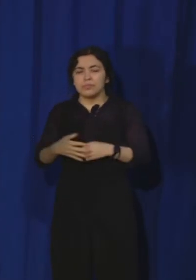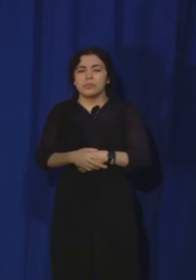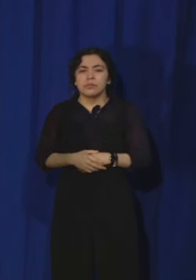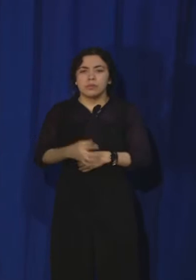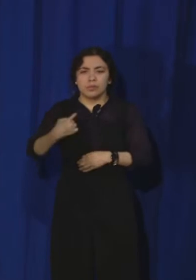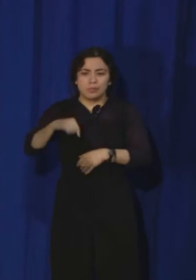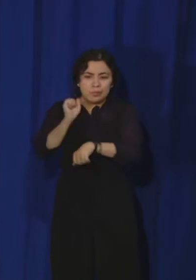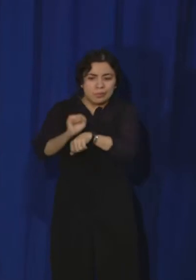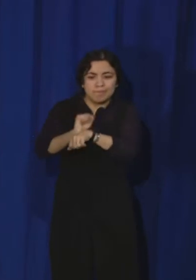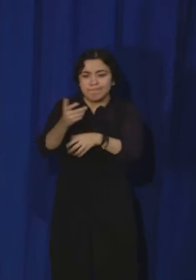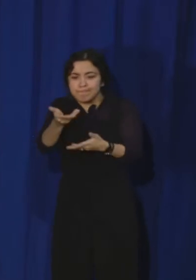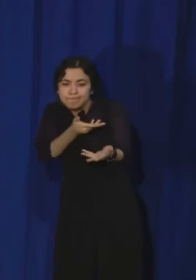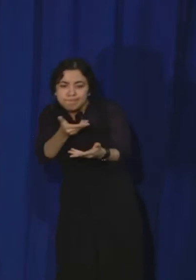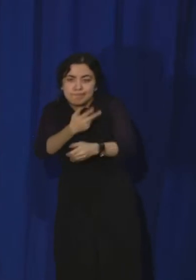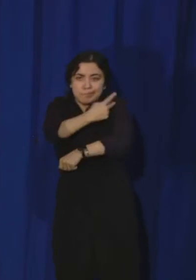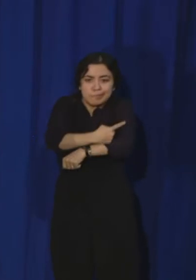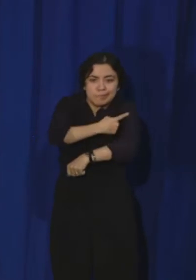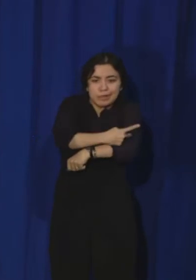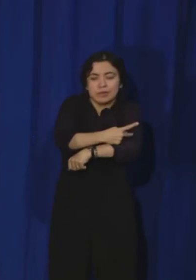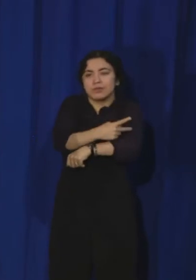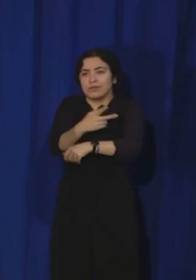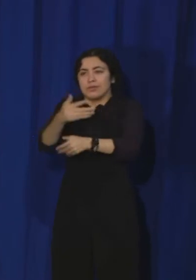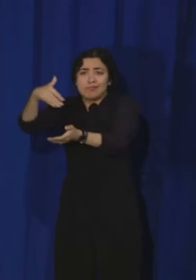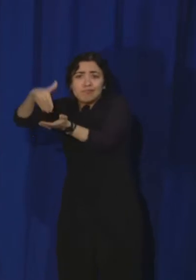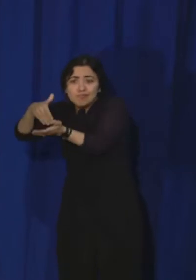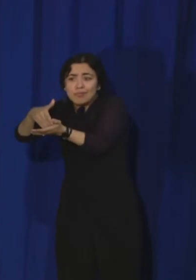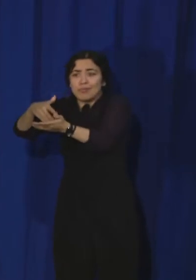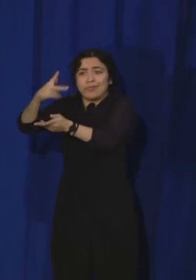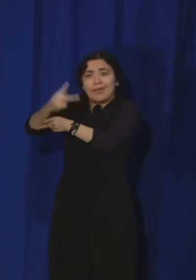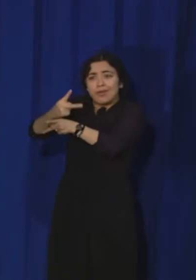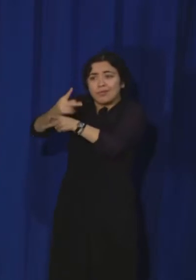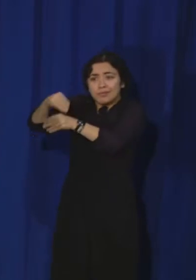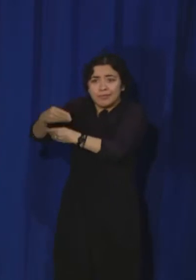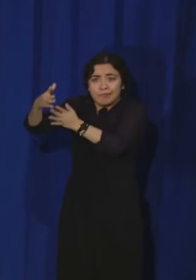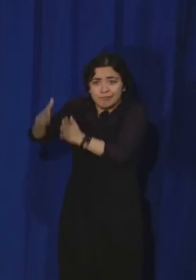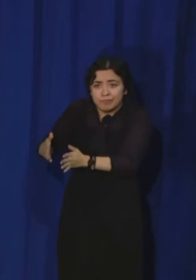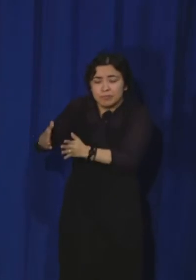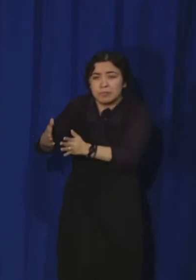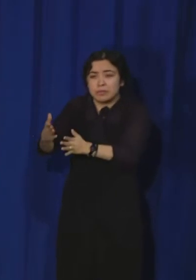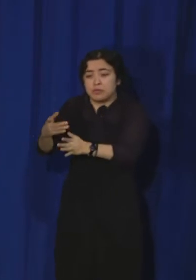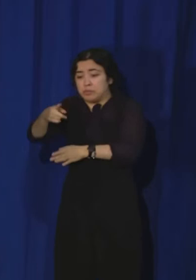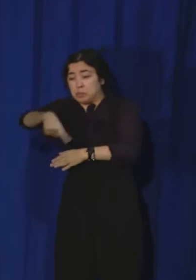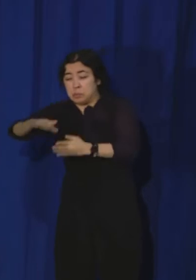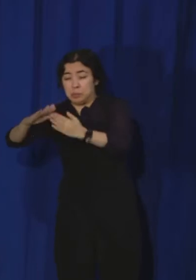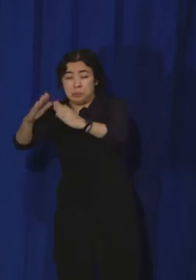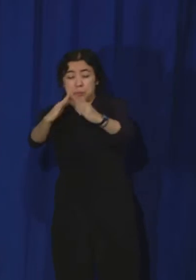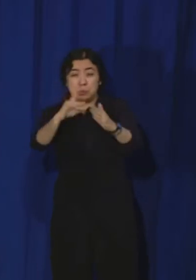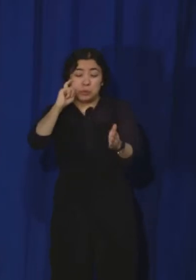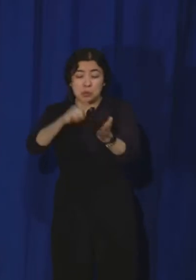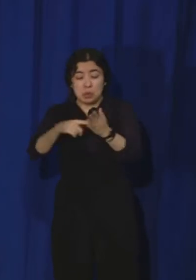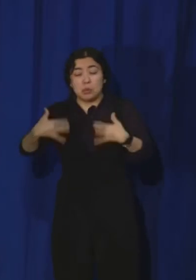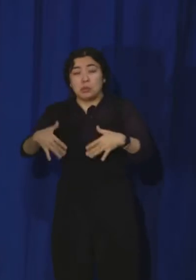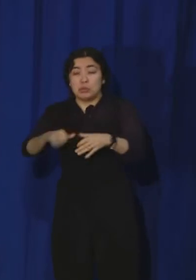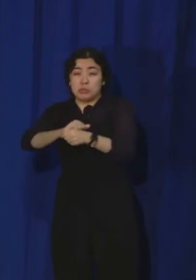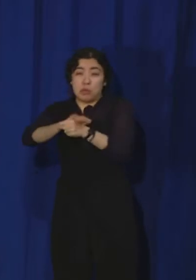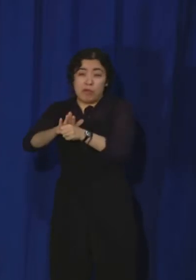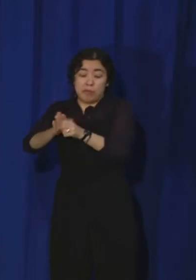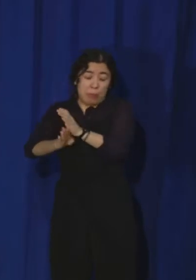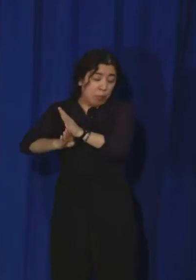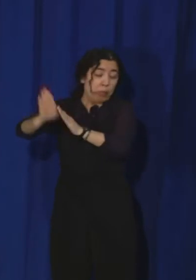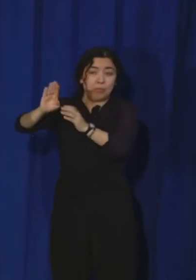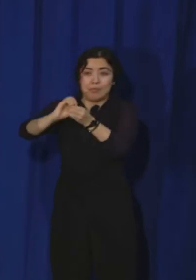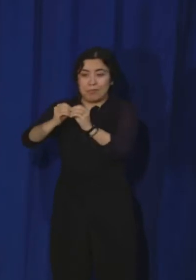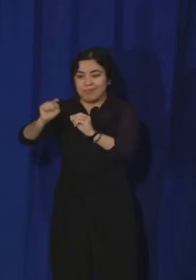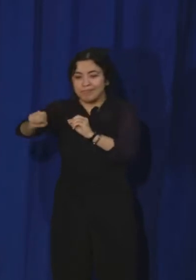community providers in some of the hardest hit neighborhoods from a COVID-19 perspective across Chicago. When